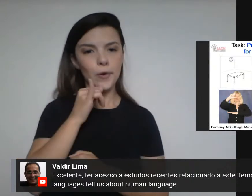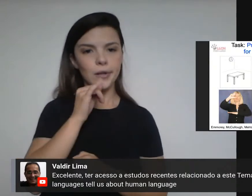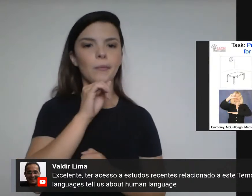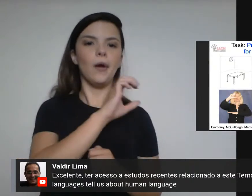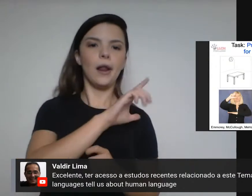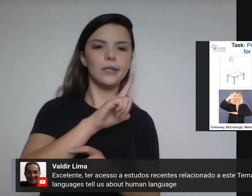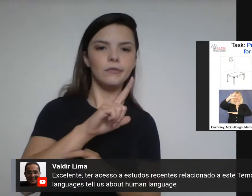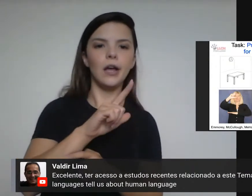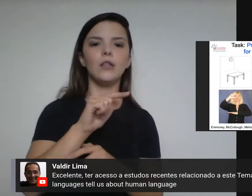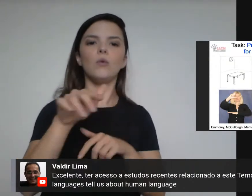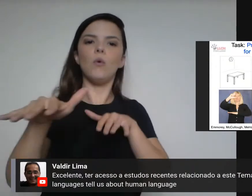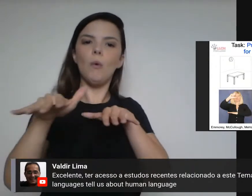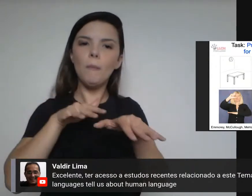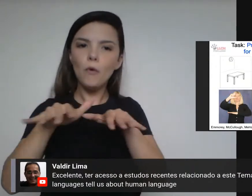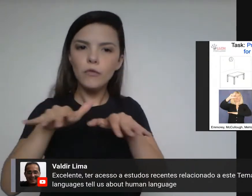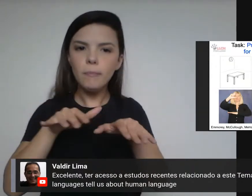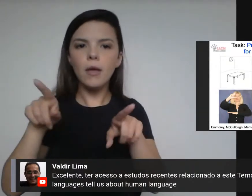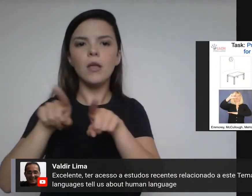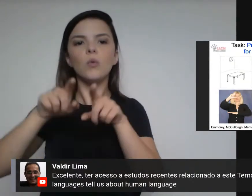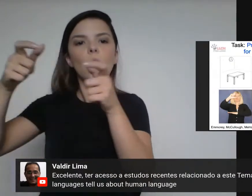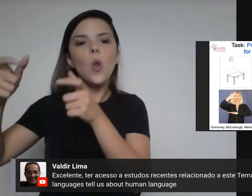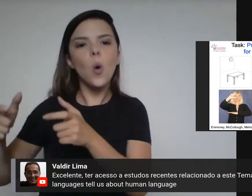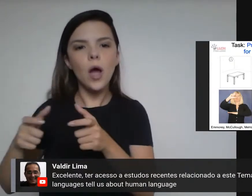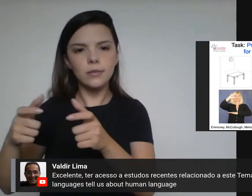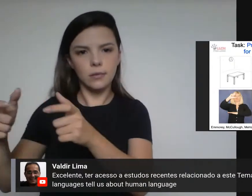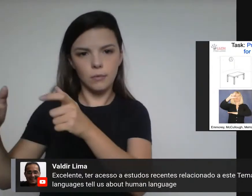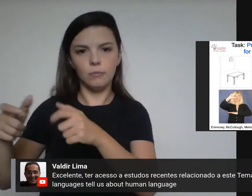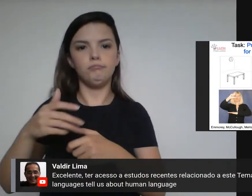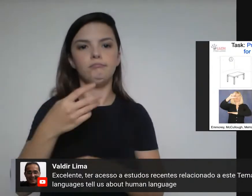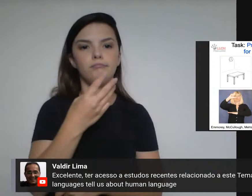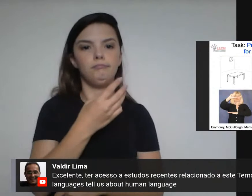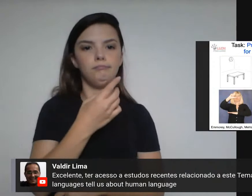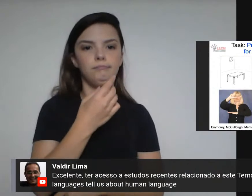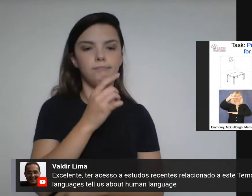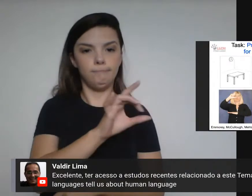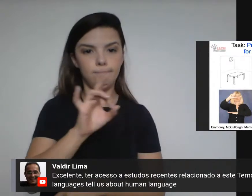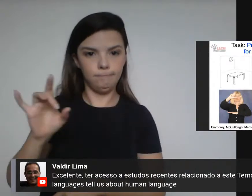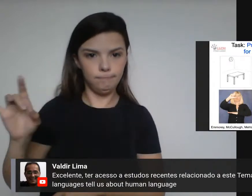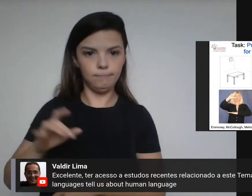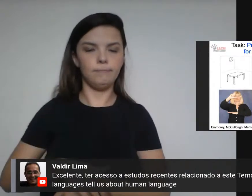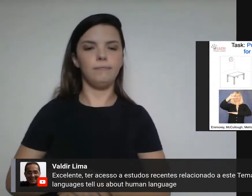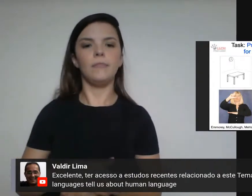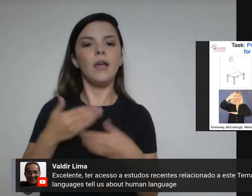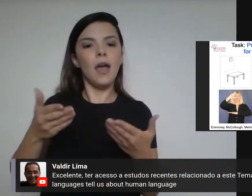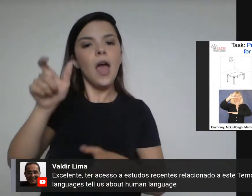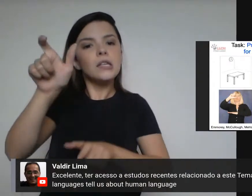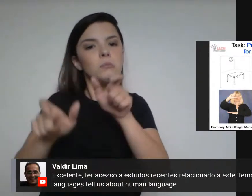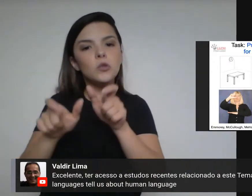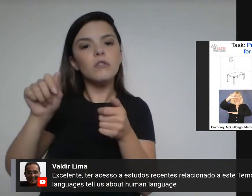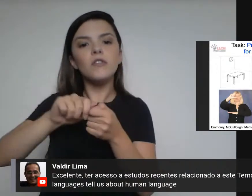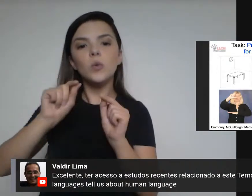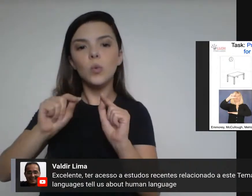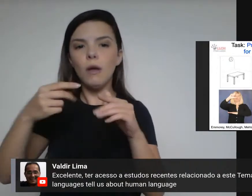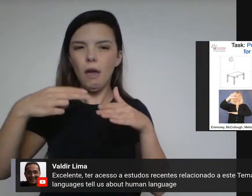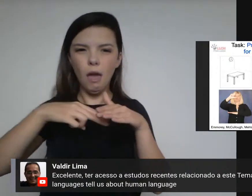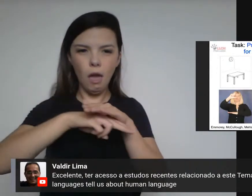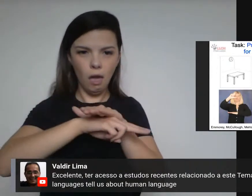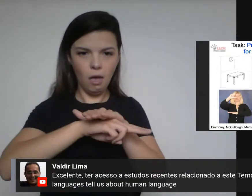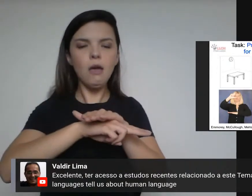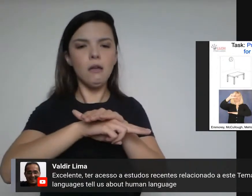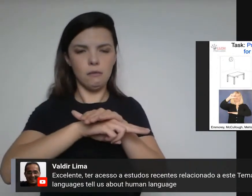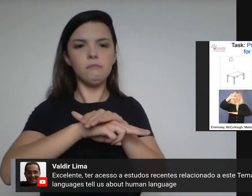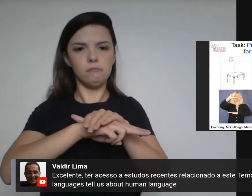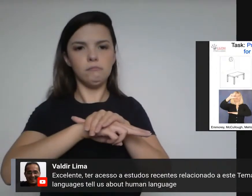at movement. So in this experiment, while they were undergoing brain scanning, deaf participants were asked